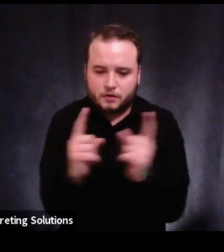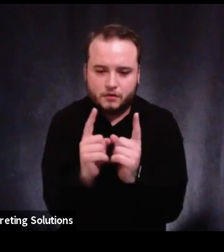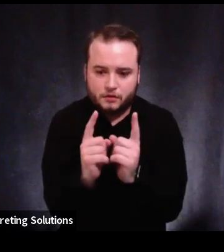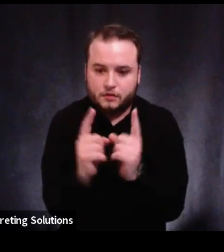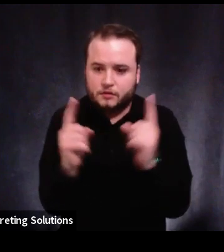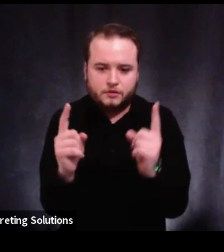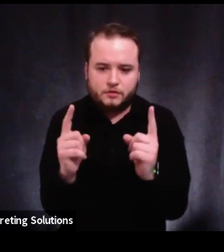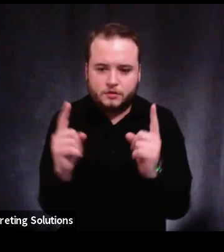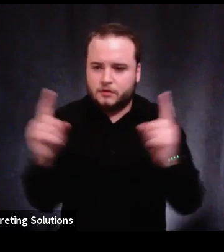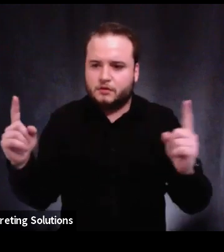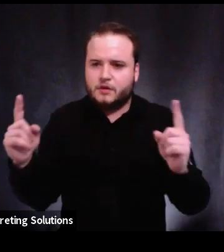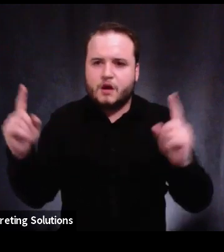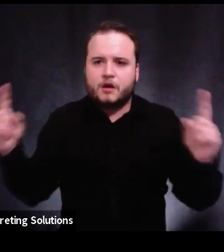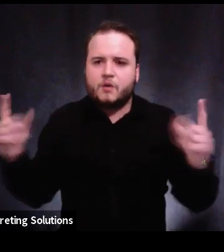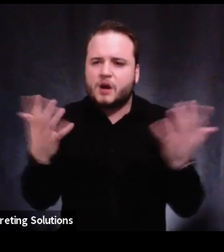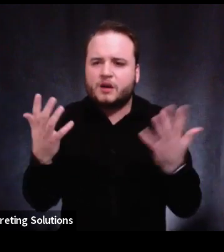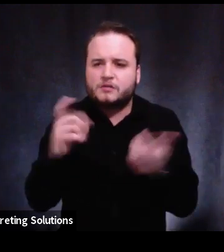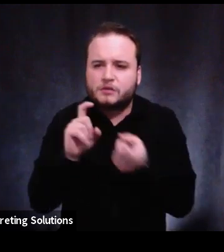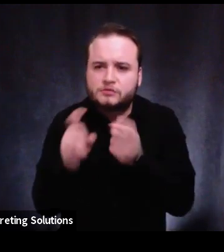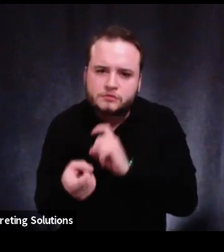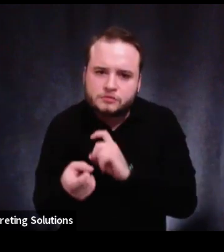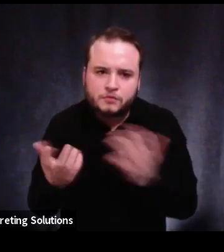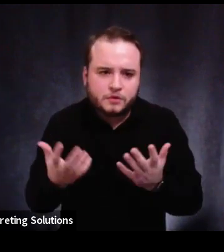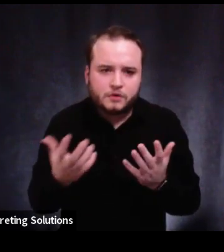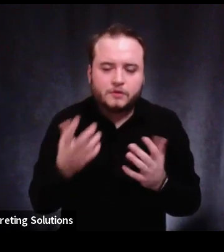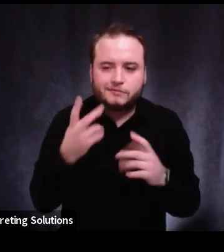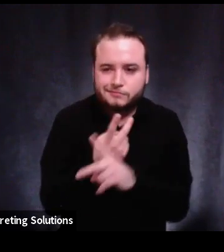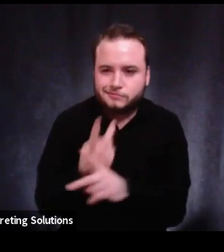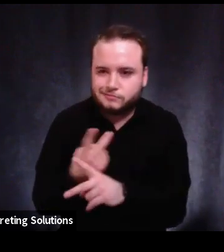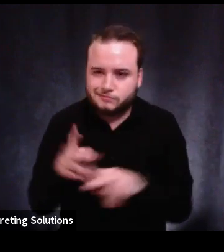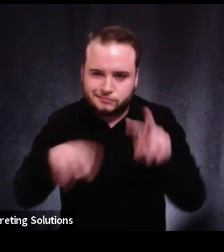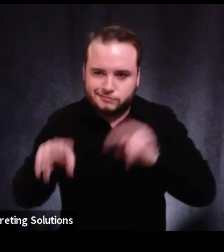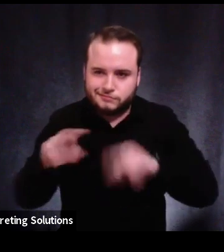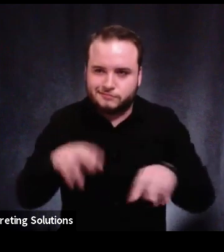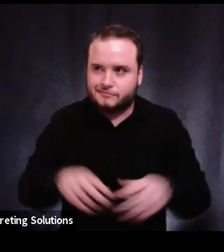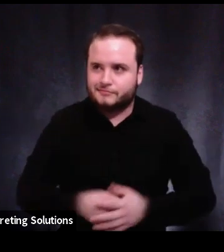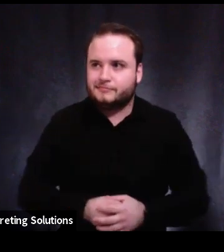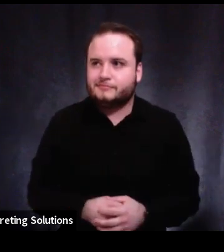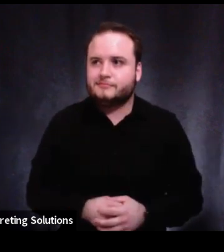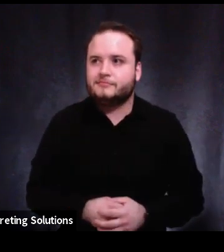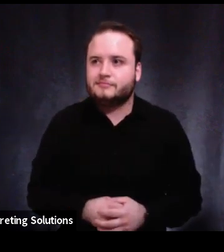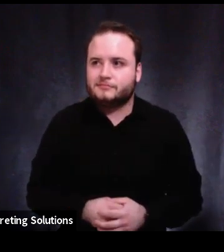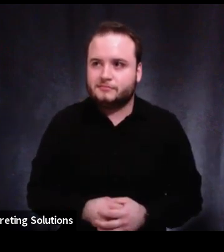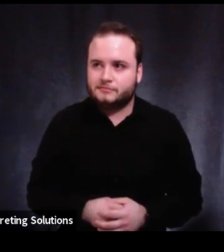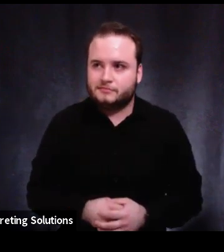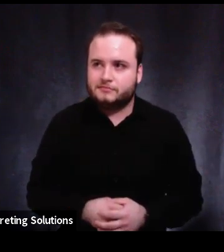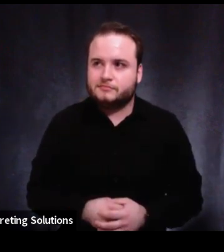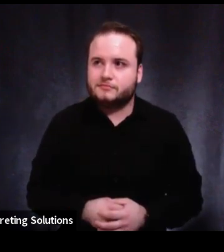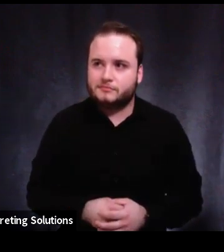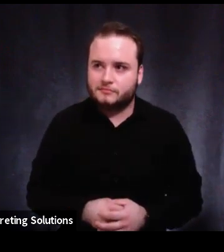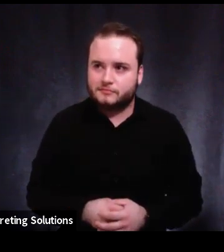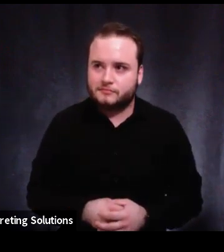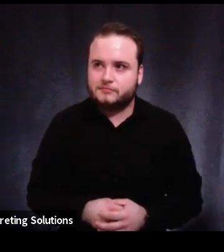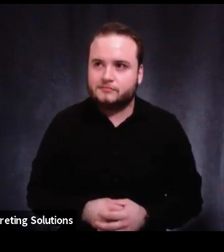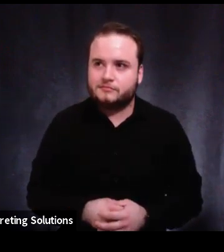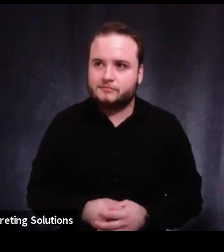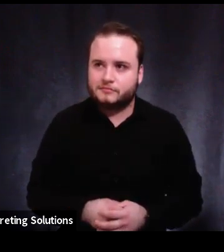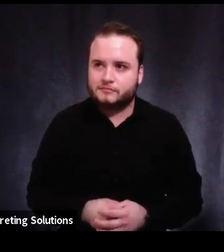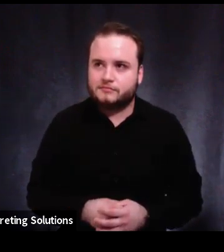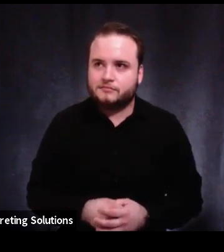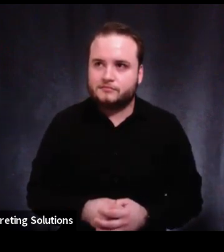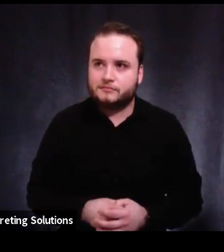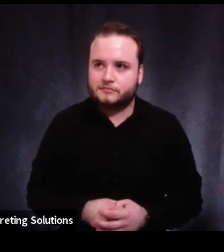look like. We're currently in the process of assessing that empirically by asking Minnesotans sort of how many contacts they have on an